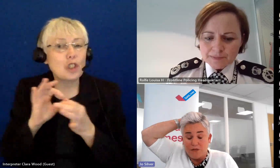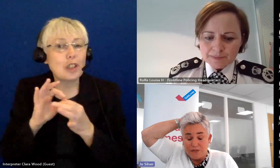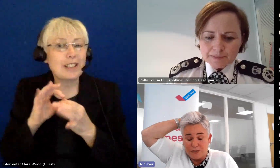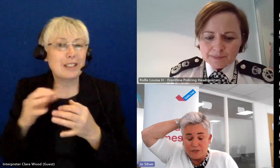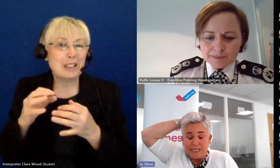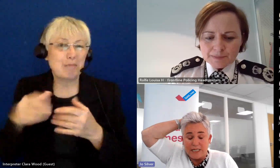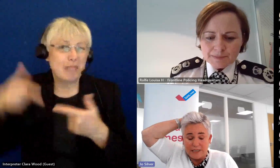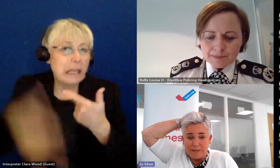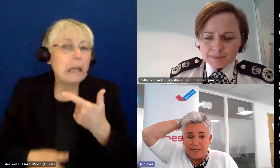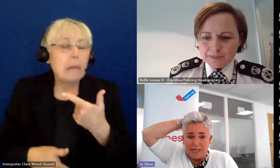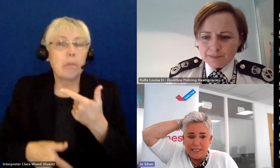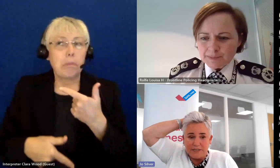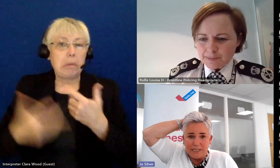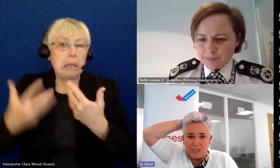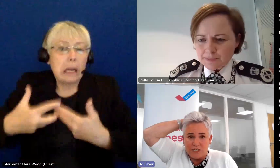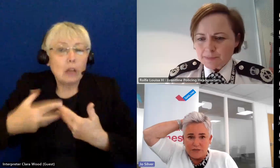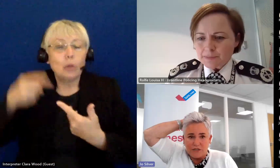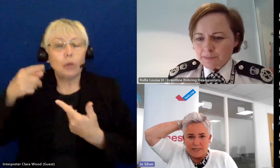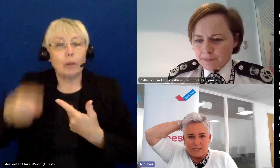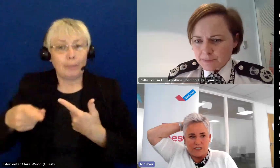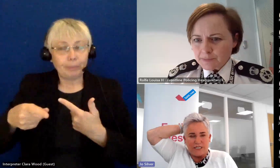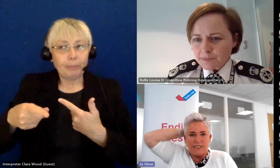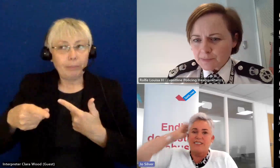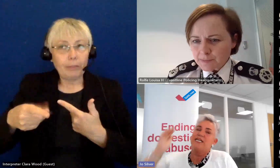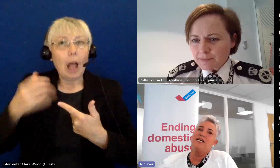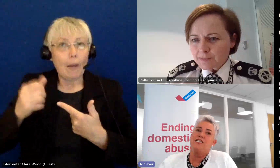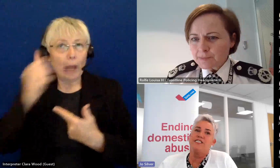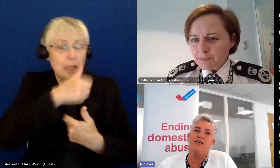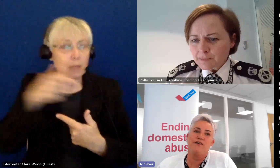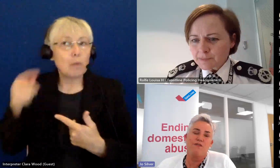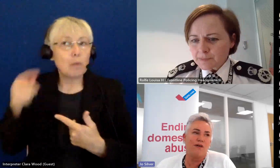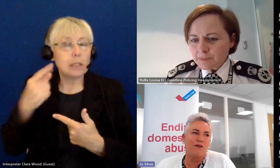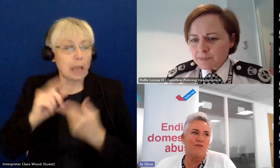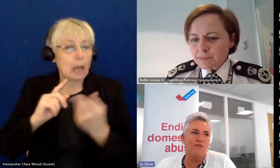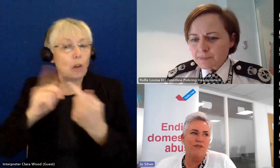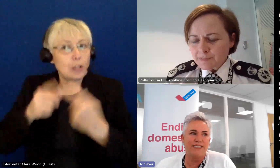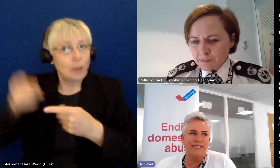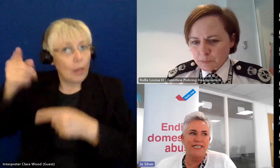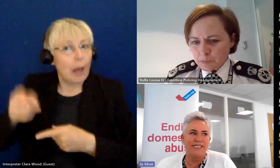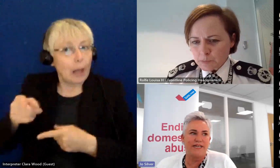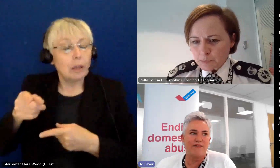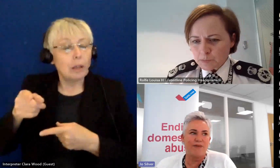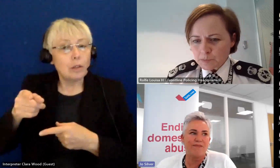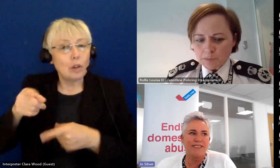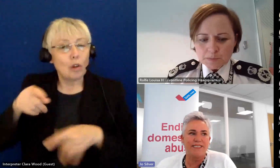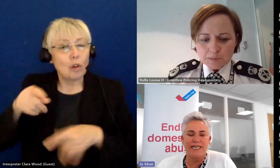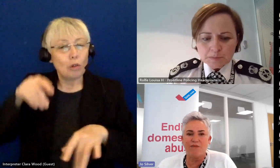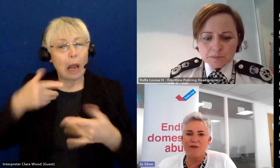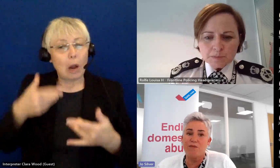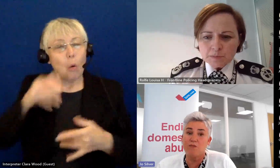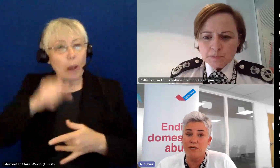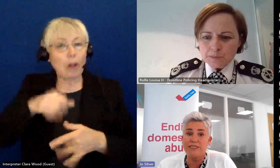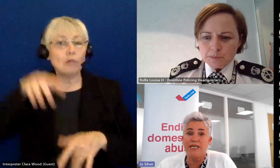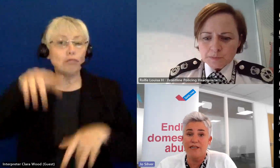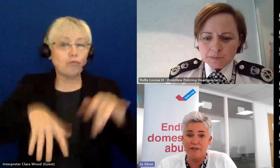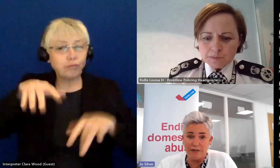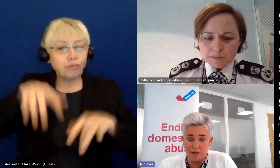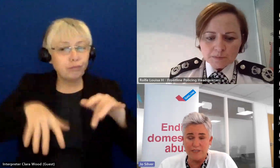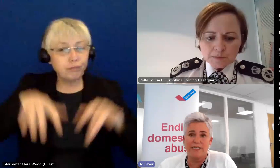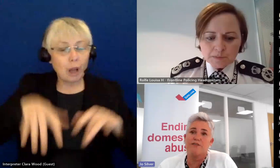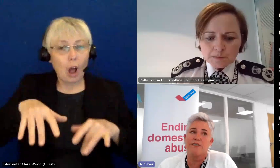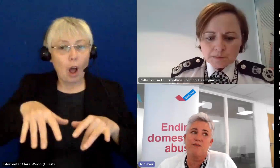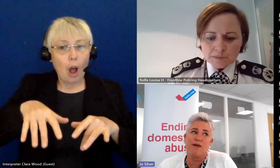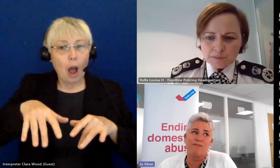were involved on standby to answer those questions. So what is the date, Sarah? Week Monday. We will put